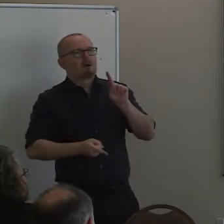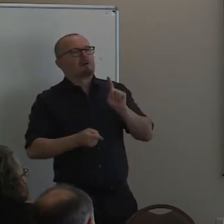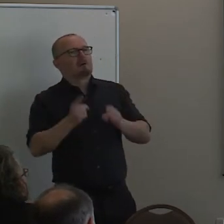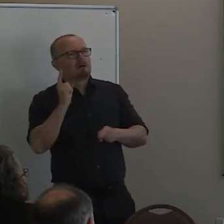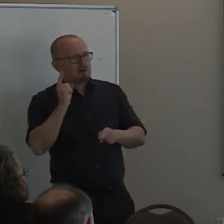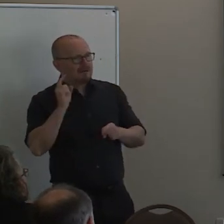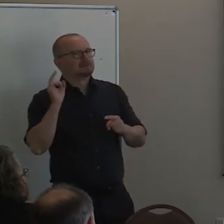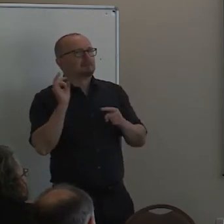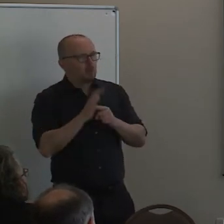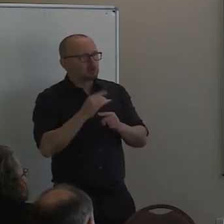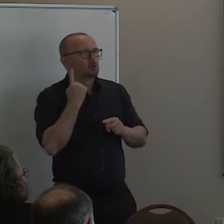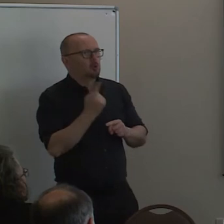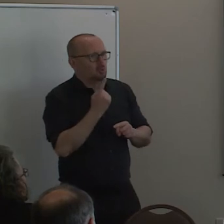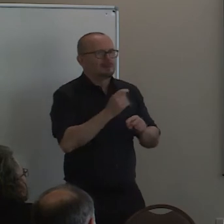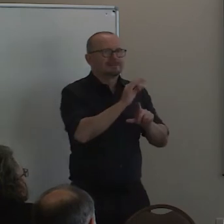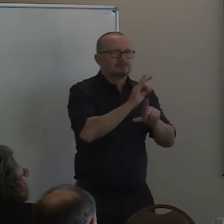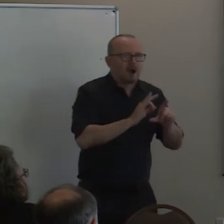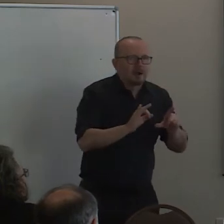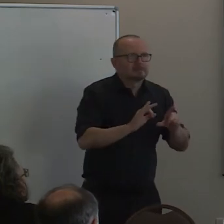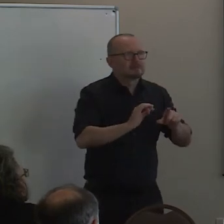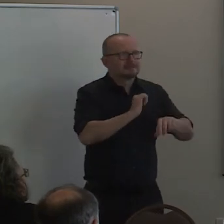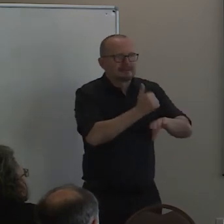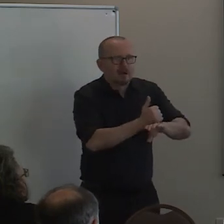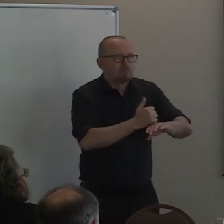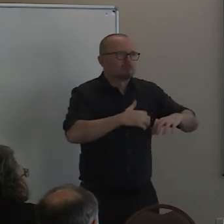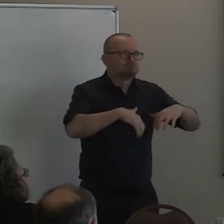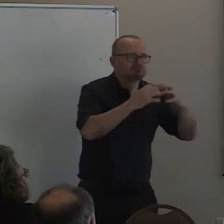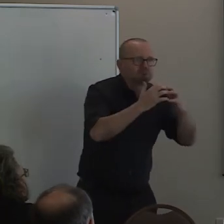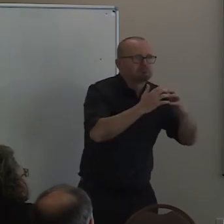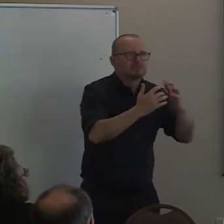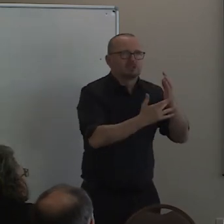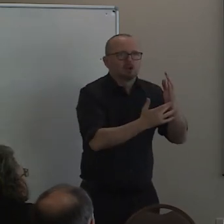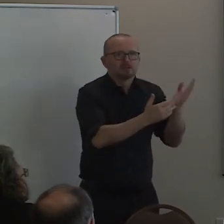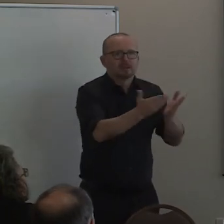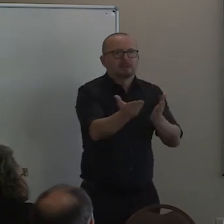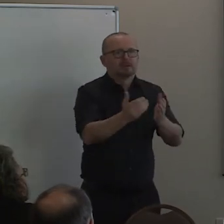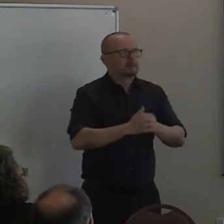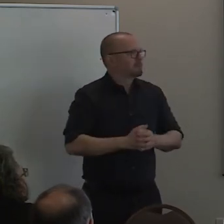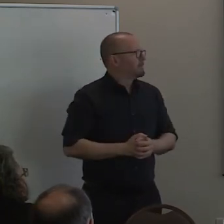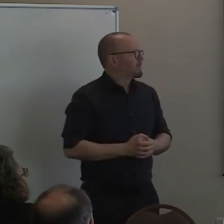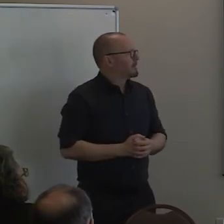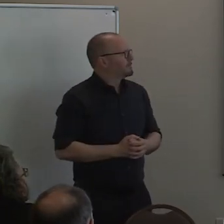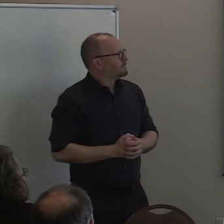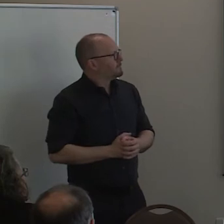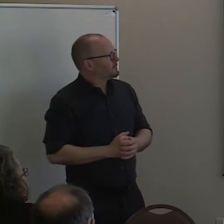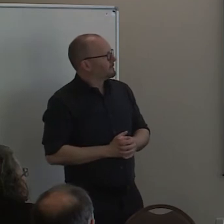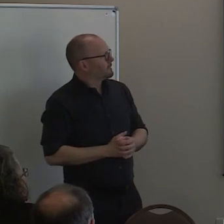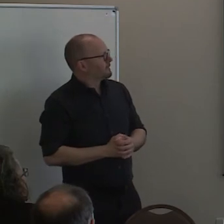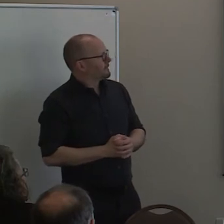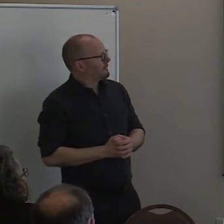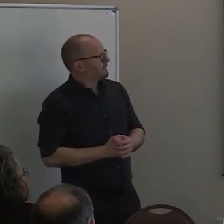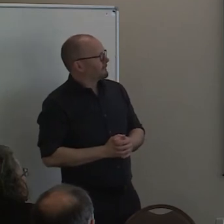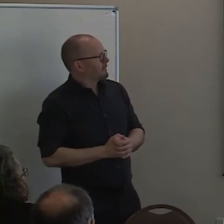owns, uses, and tells these dominant stories about tech. And it really problematizes this kind